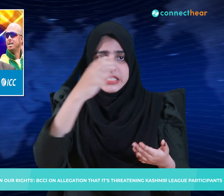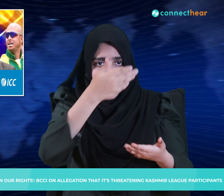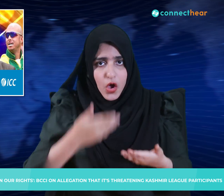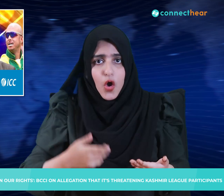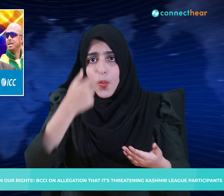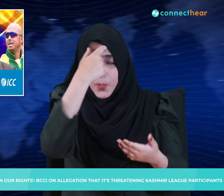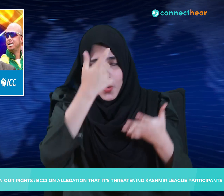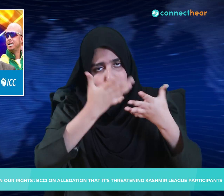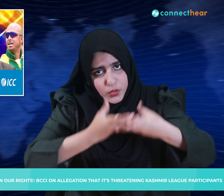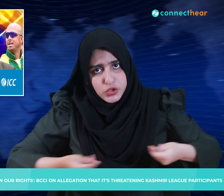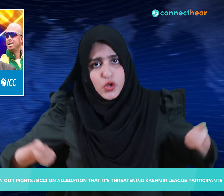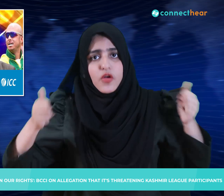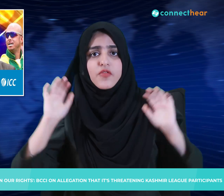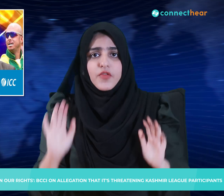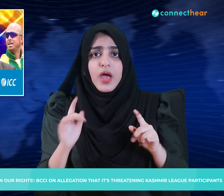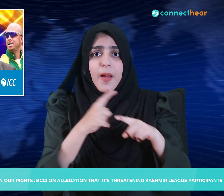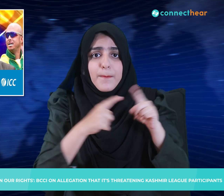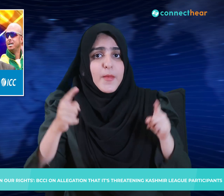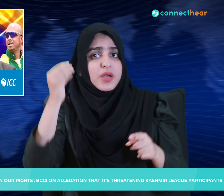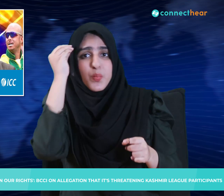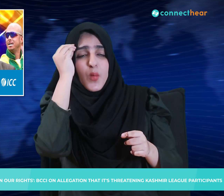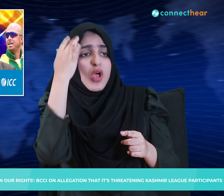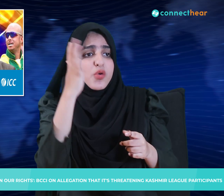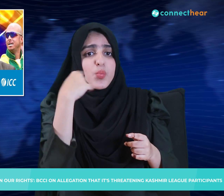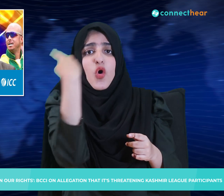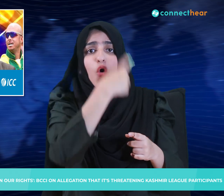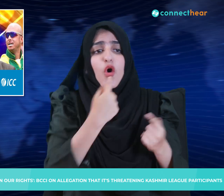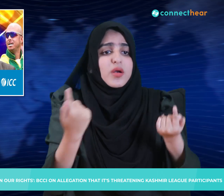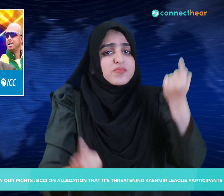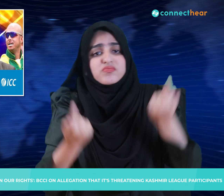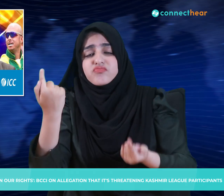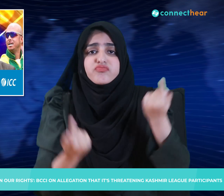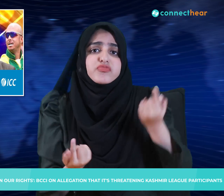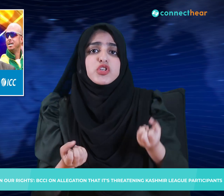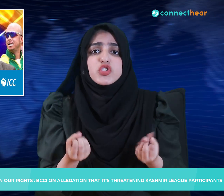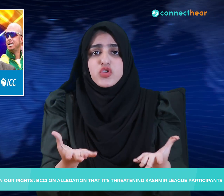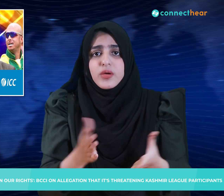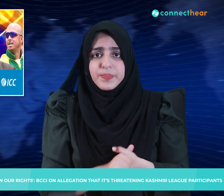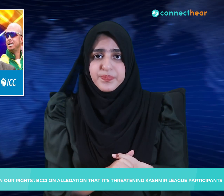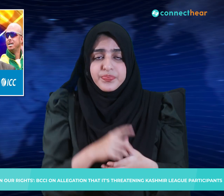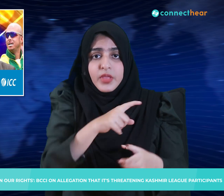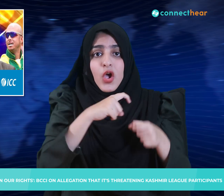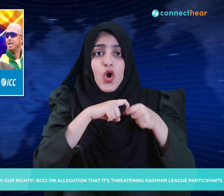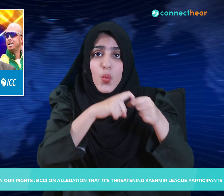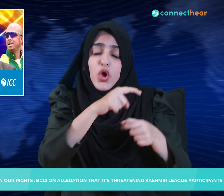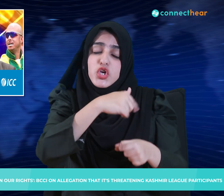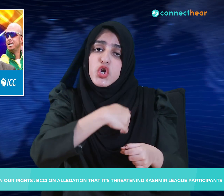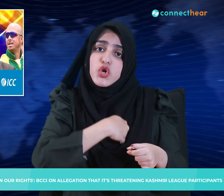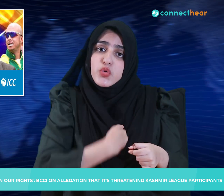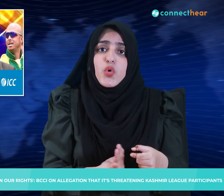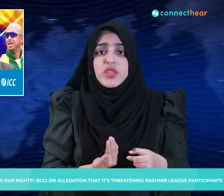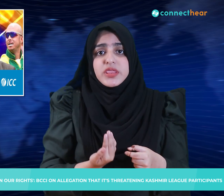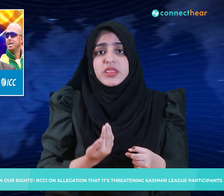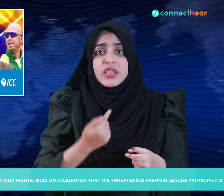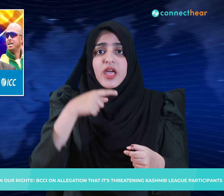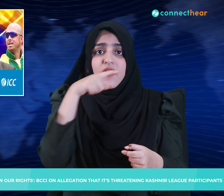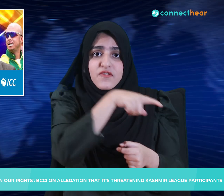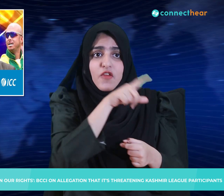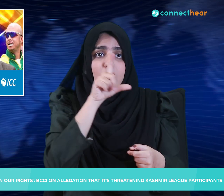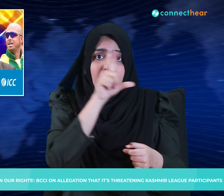are welcome to raise the matter at the ICC, and no one can understand where this is coming from. But the question that they need to ask